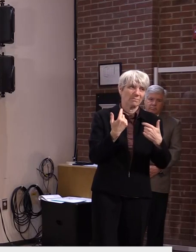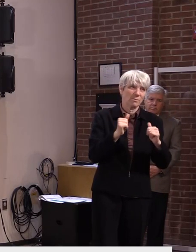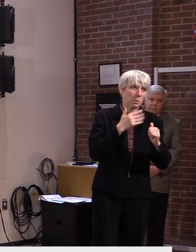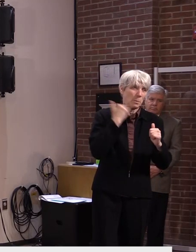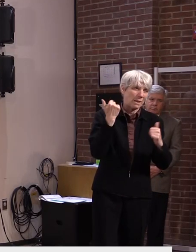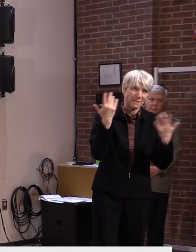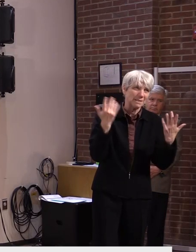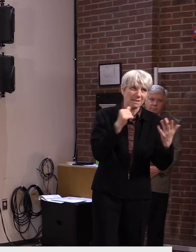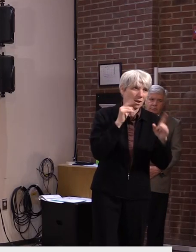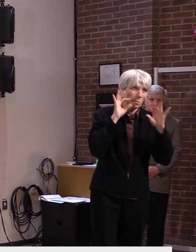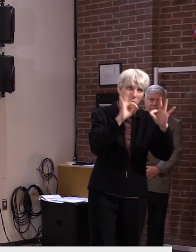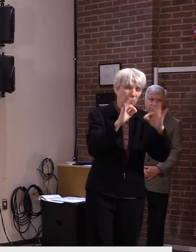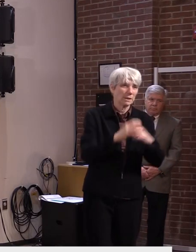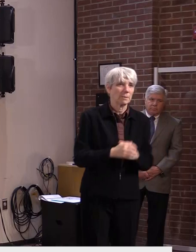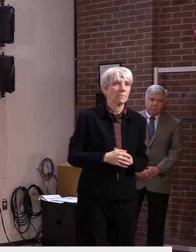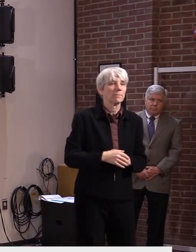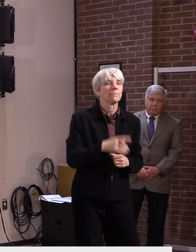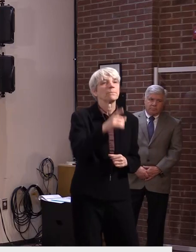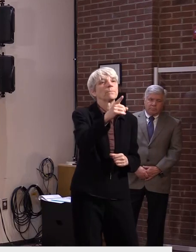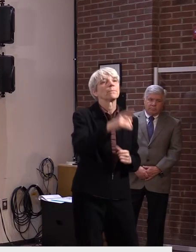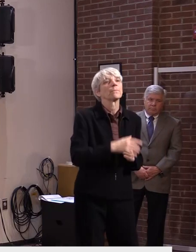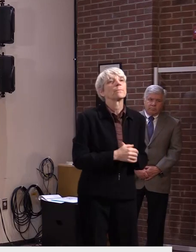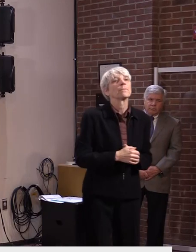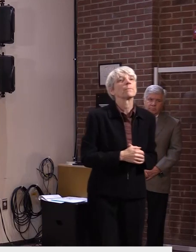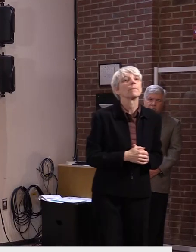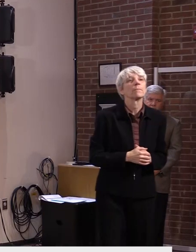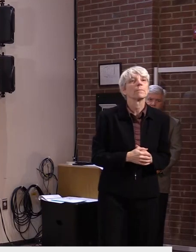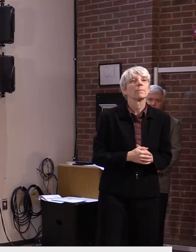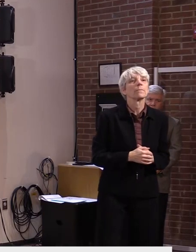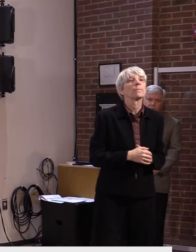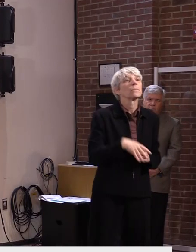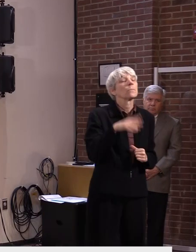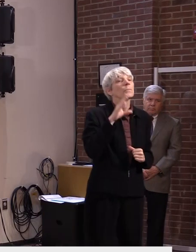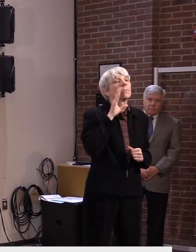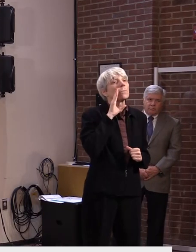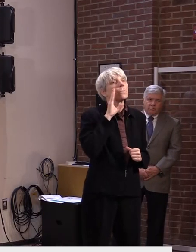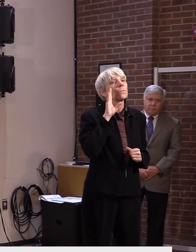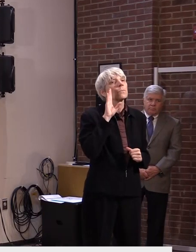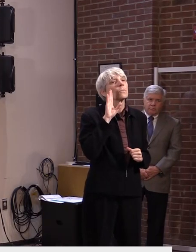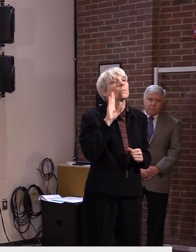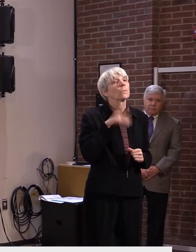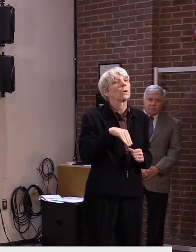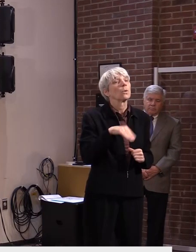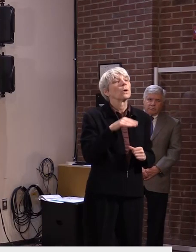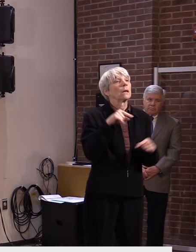connection between the increase in visitors from other parts of the country